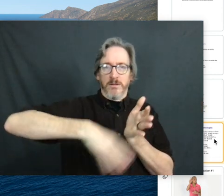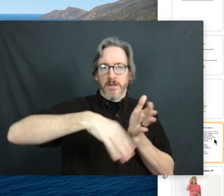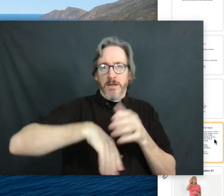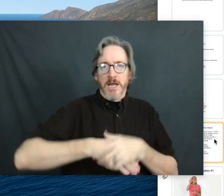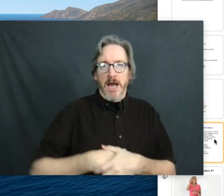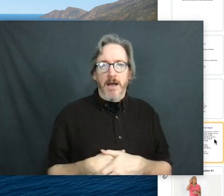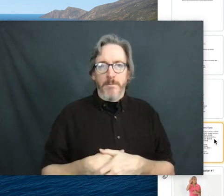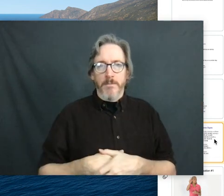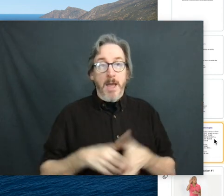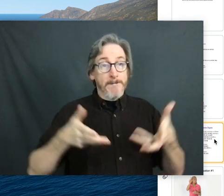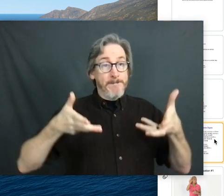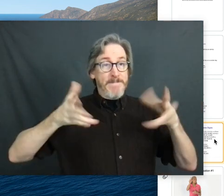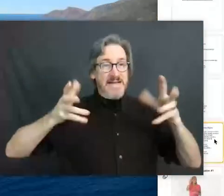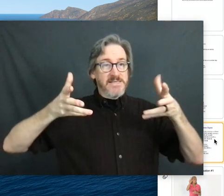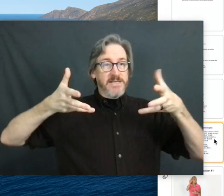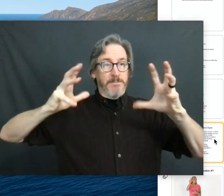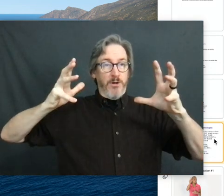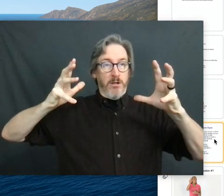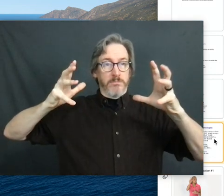football.